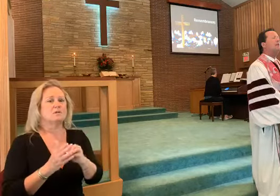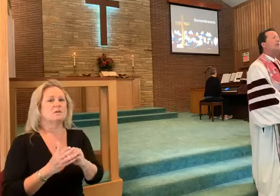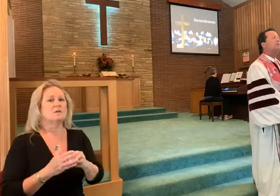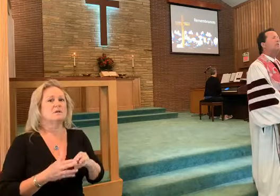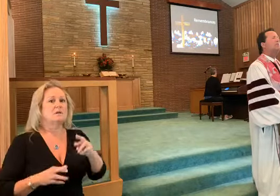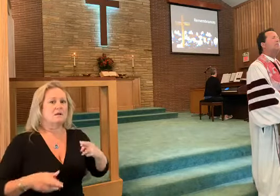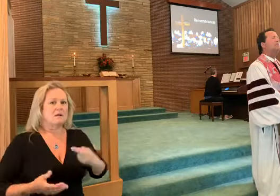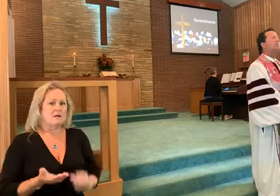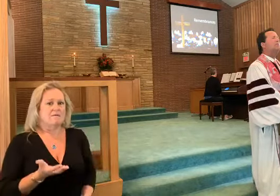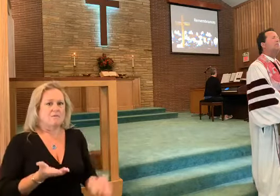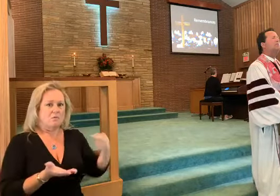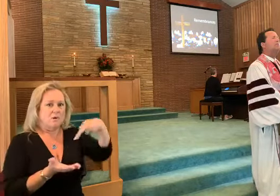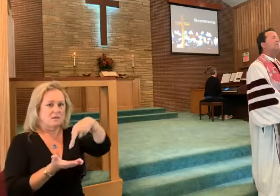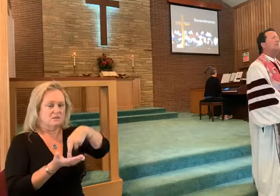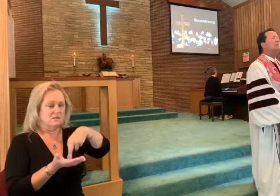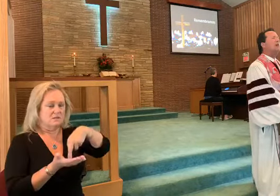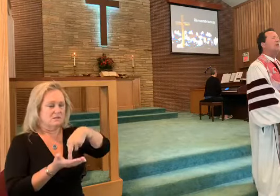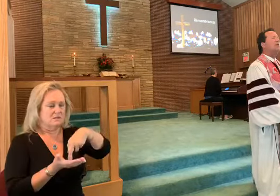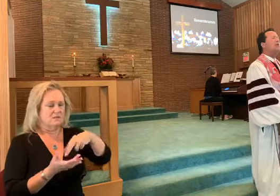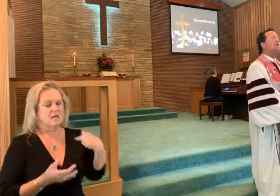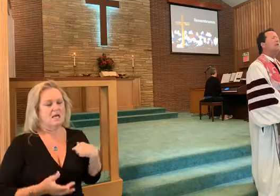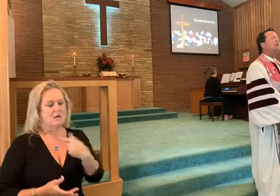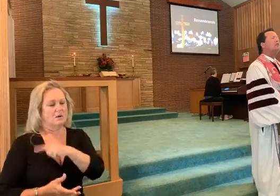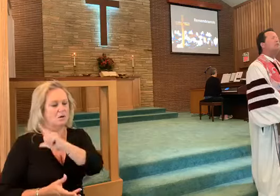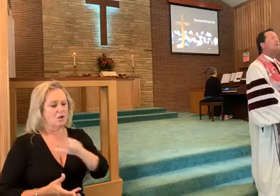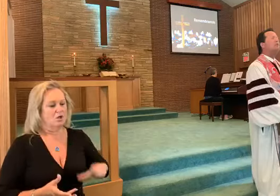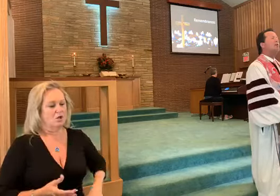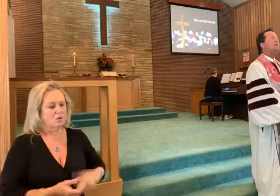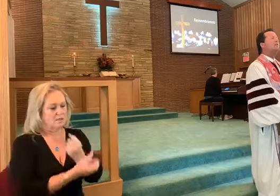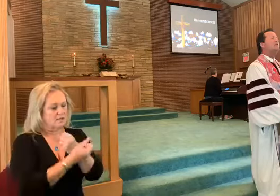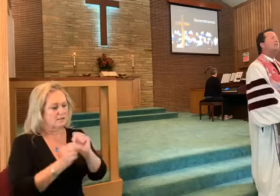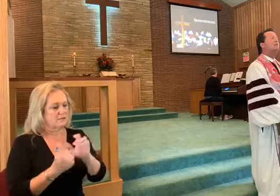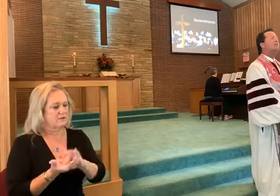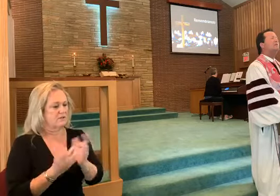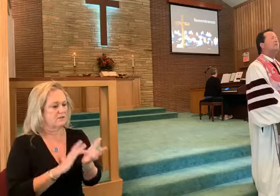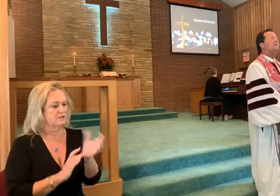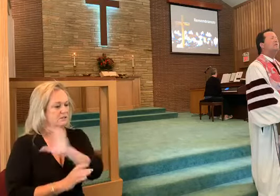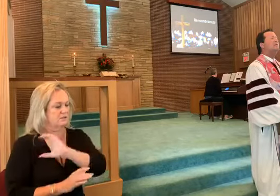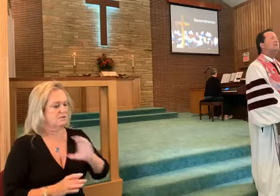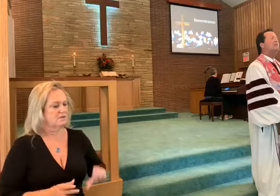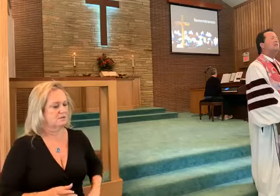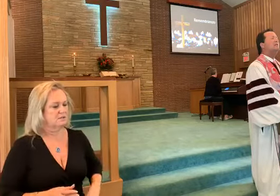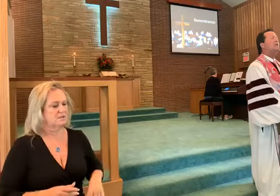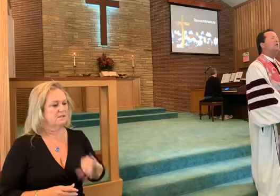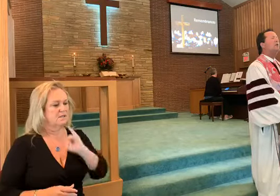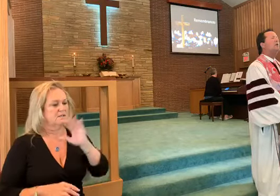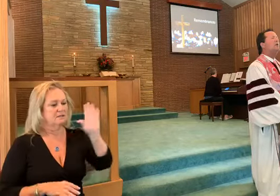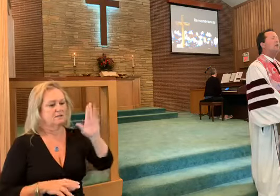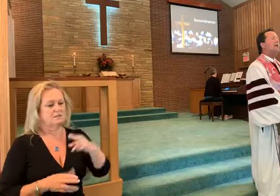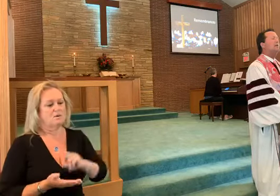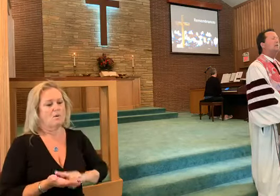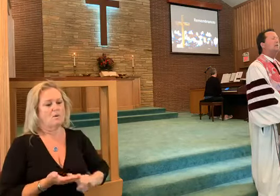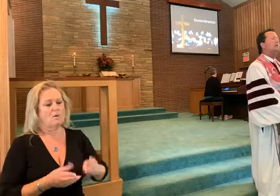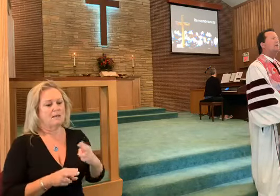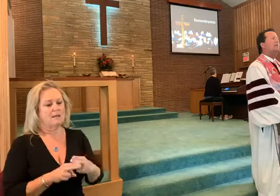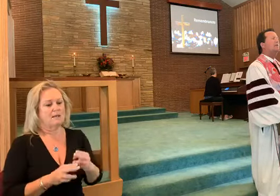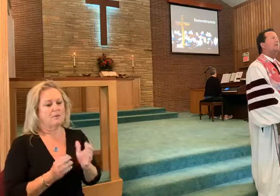the resurrection, our Lord and Savior Jesus Christ. It is in his holy name we pray.